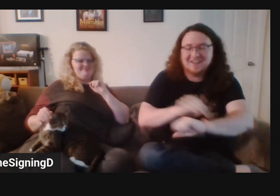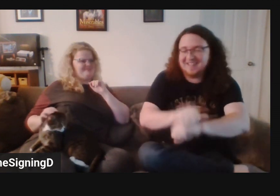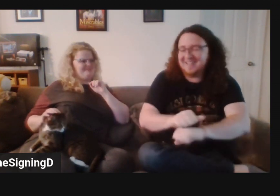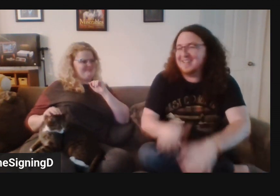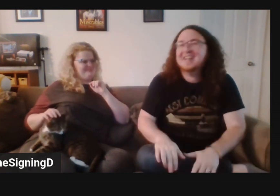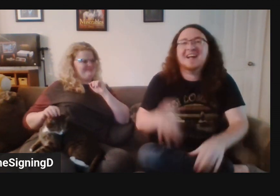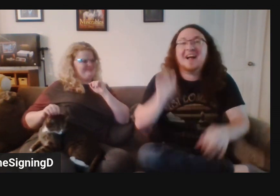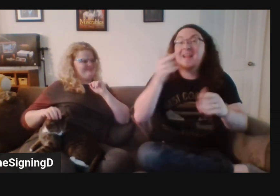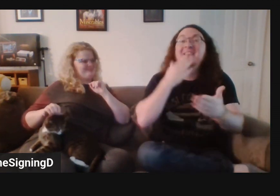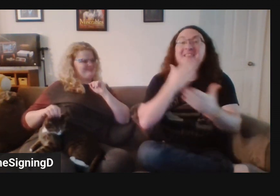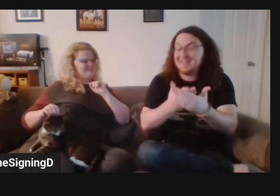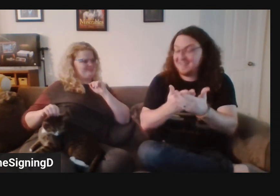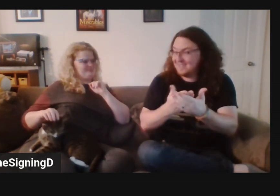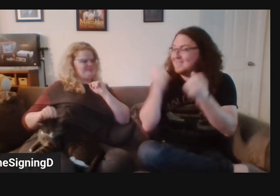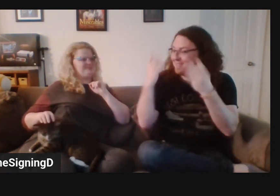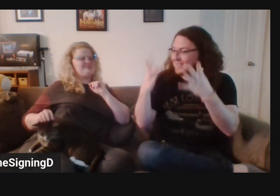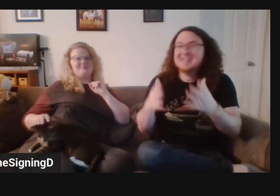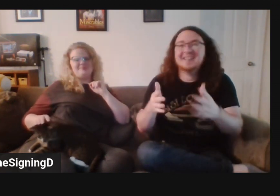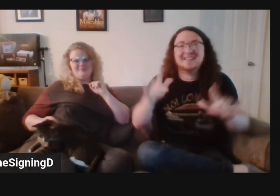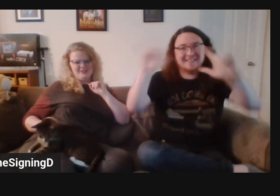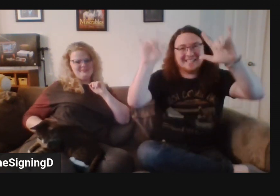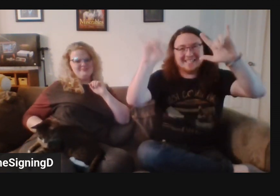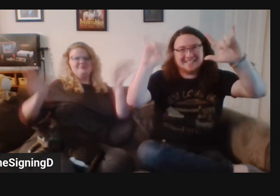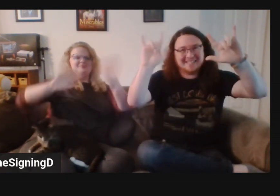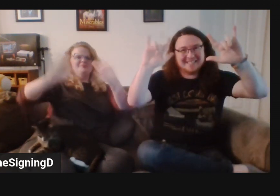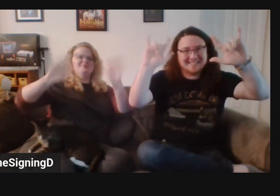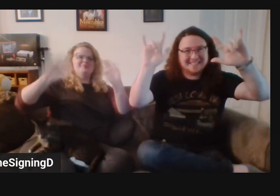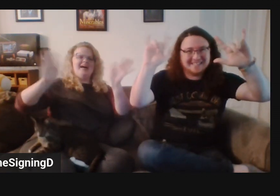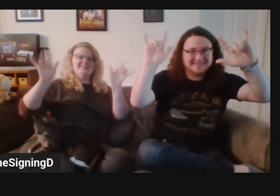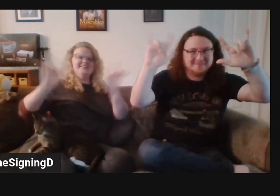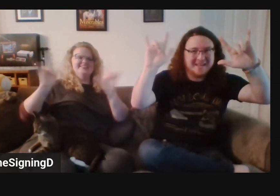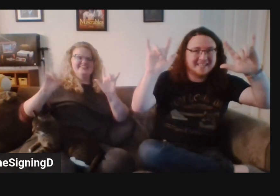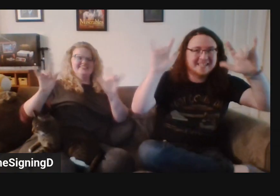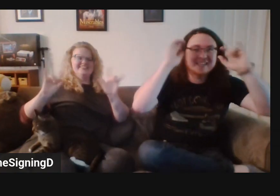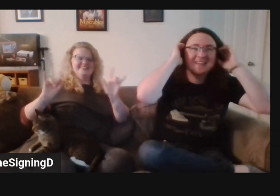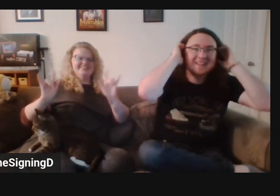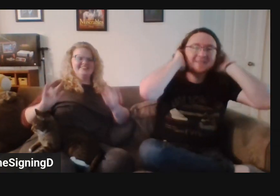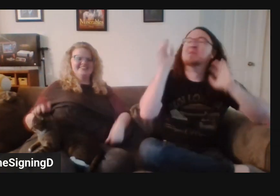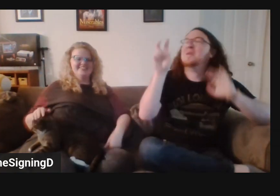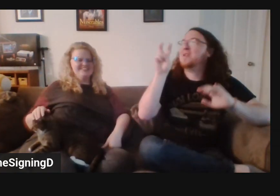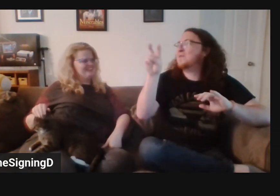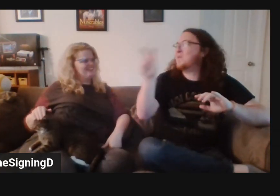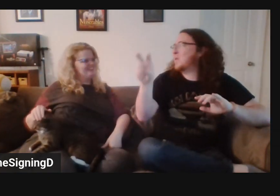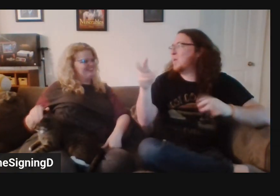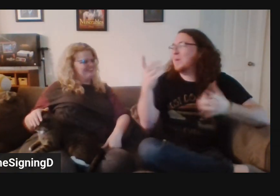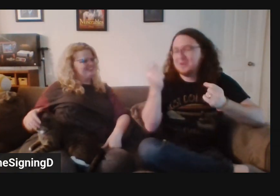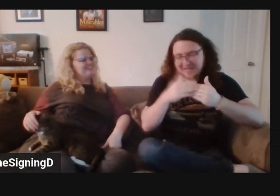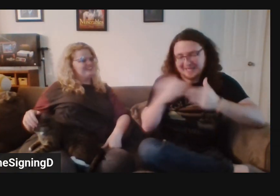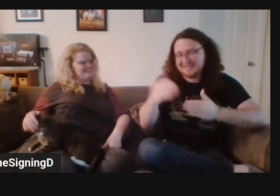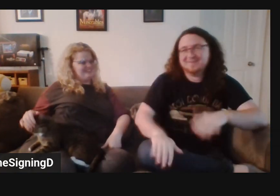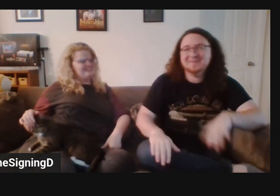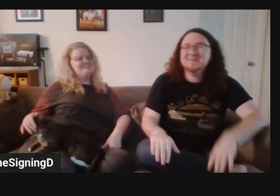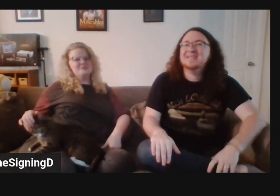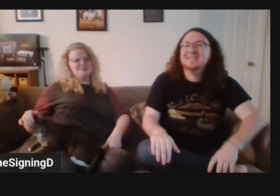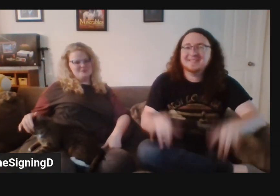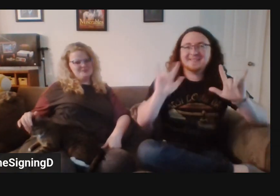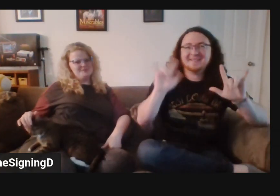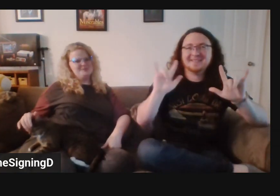All right. Well, thank you guys so Thank much. you. Have a great rest of your evening. And Bye. we look forward to what you do next. Yes.